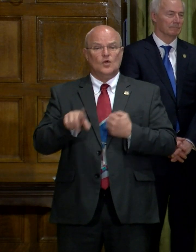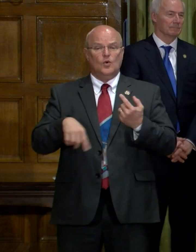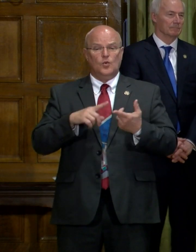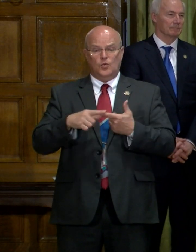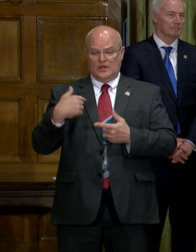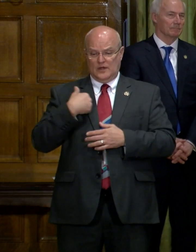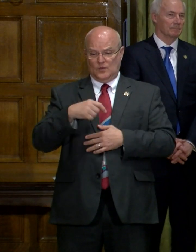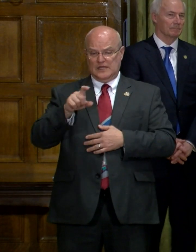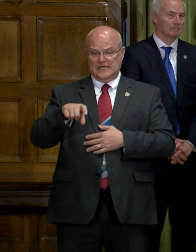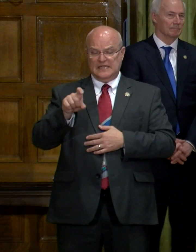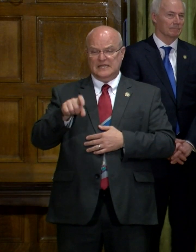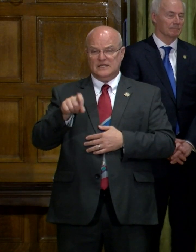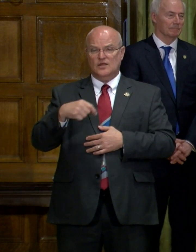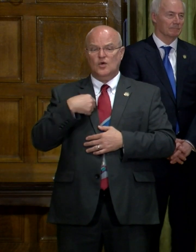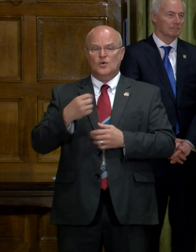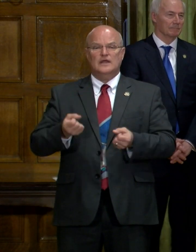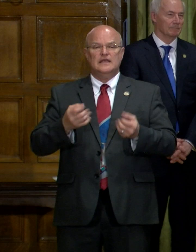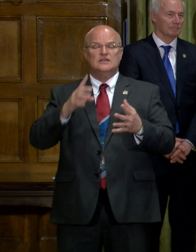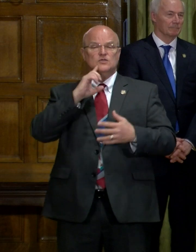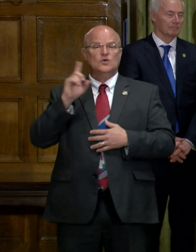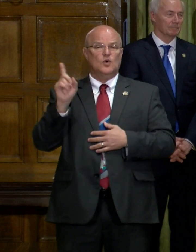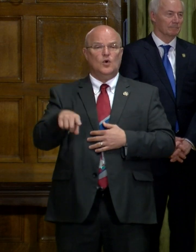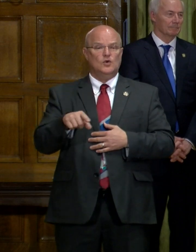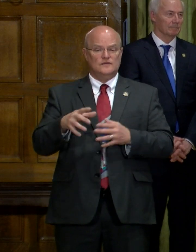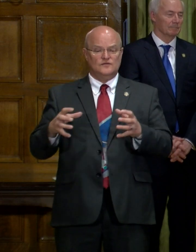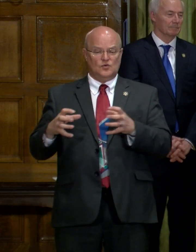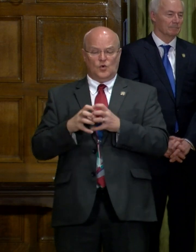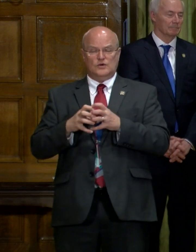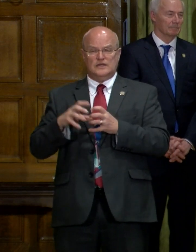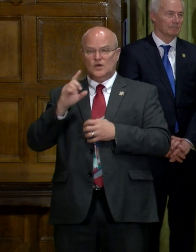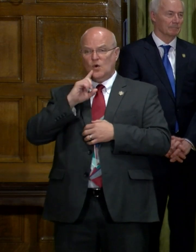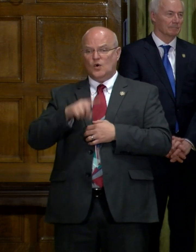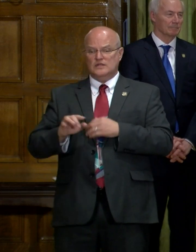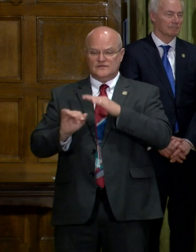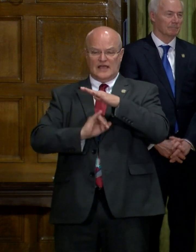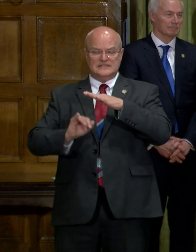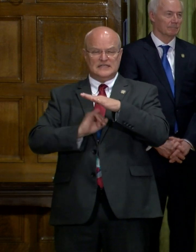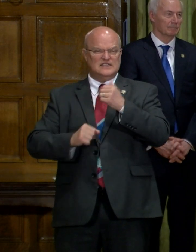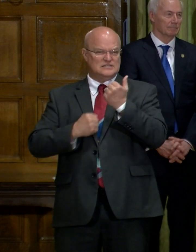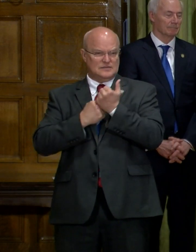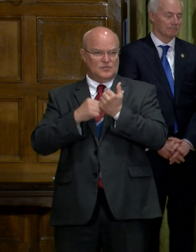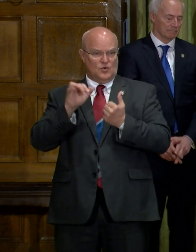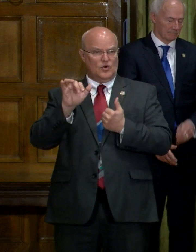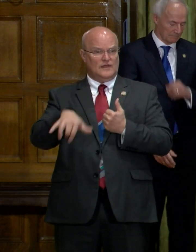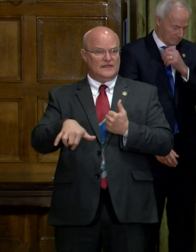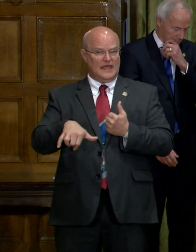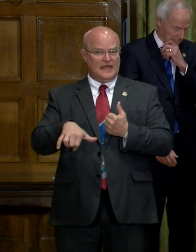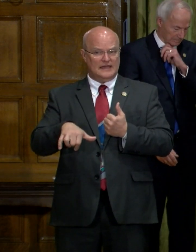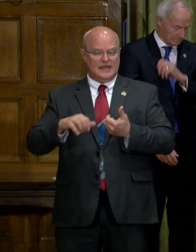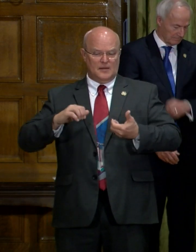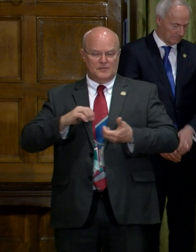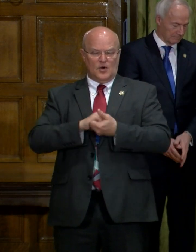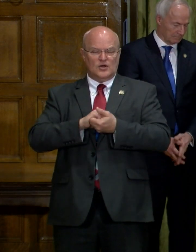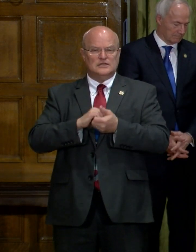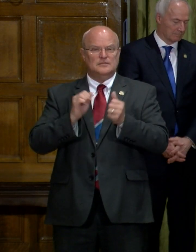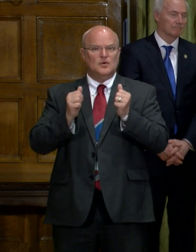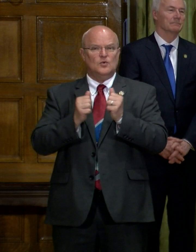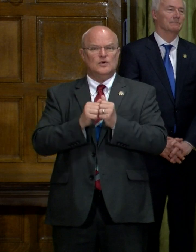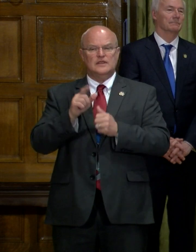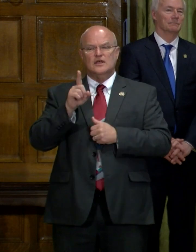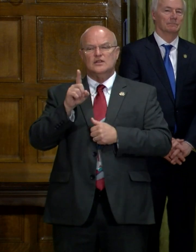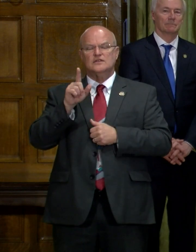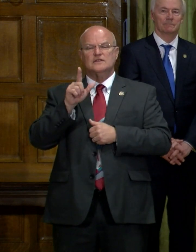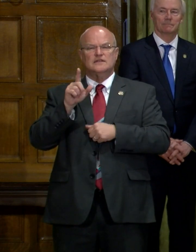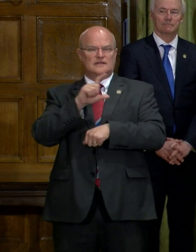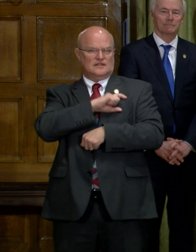when we need to, we're issuing orders of quarantine or orders of isolation to support that in partnership with local